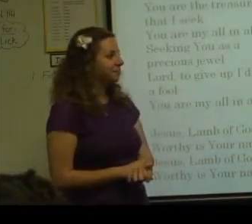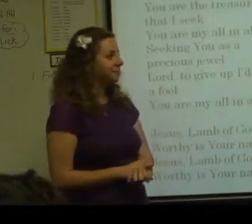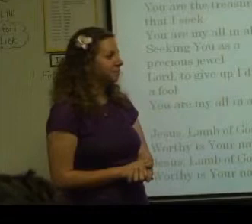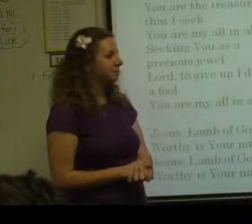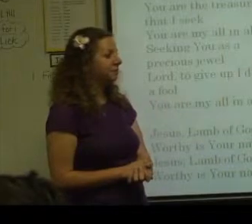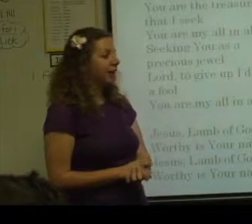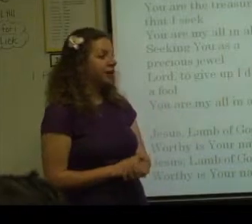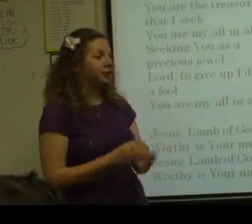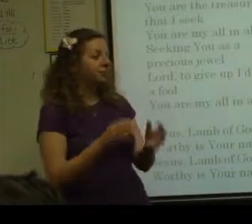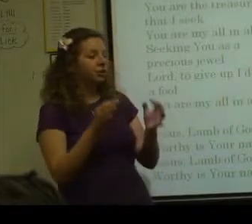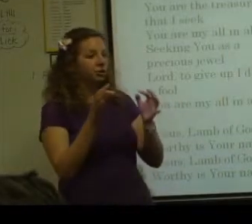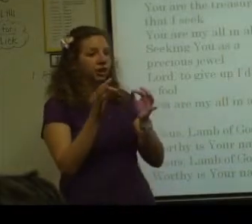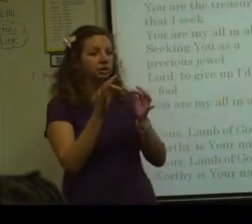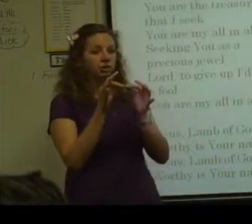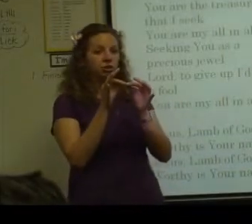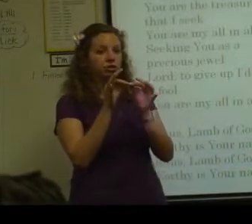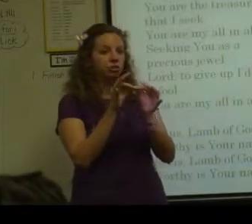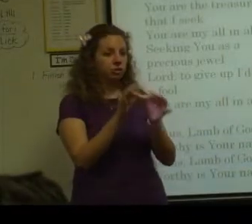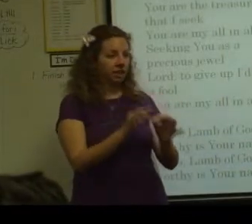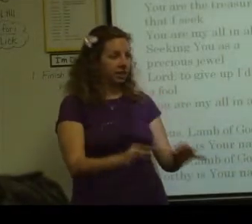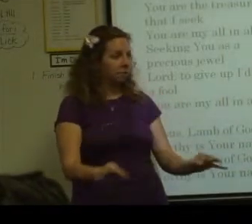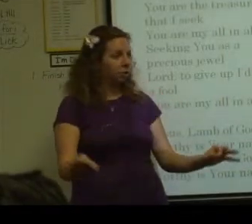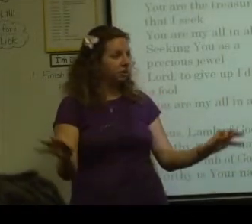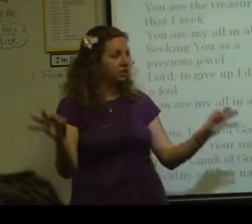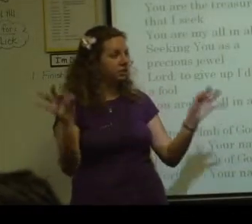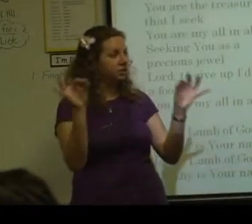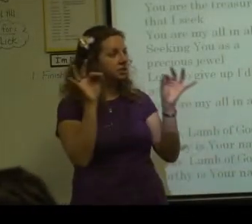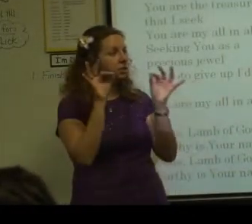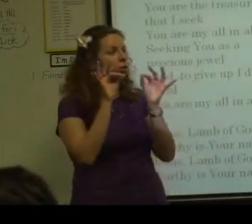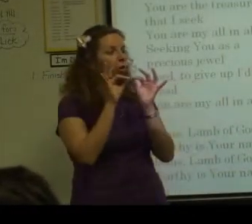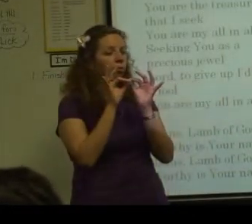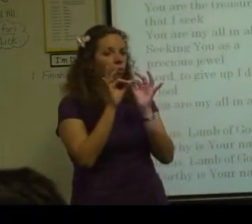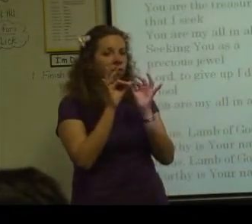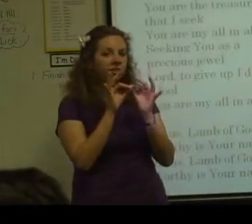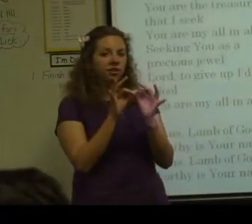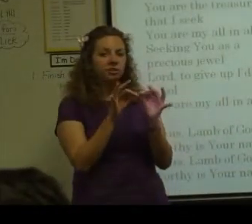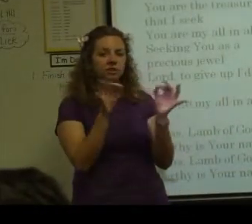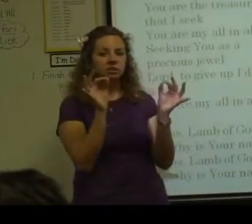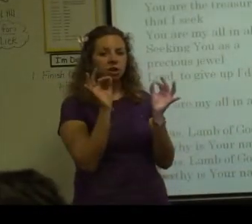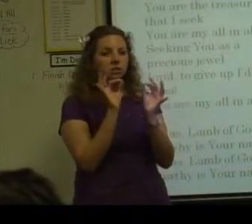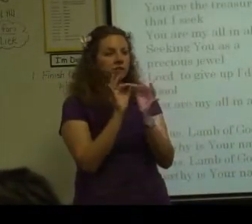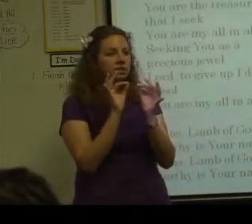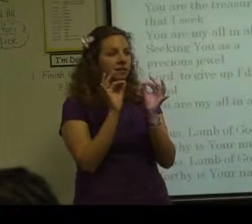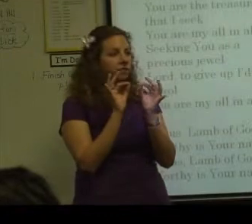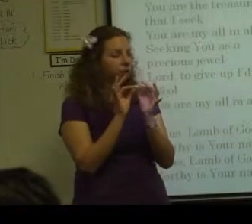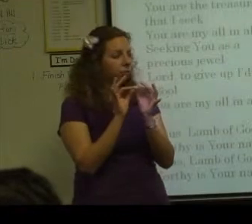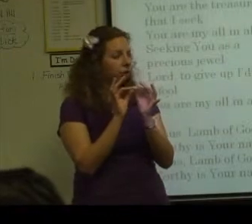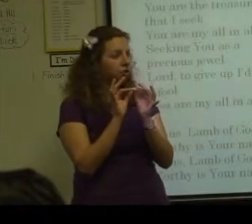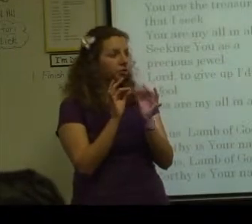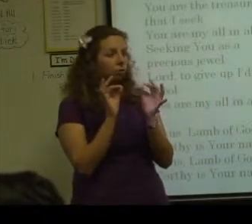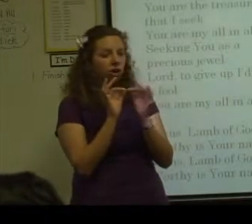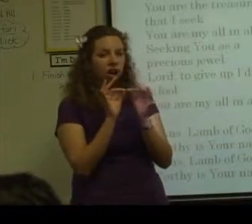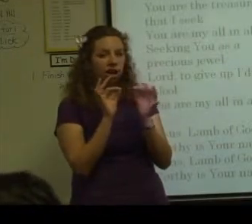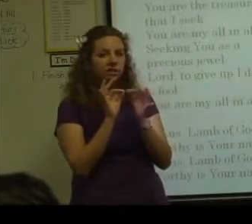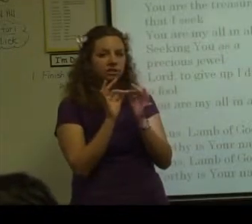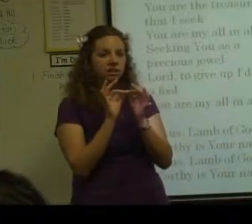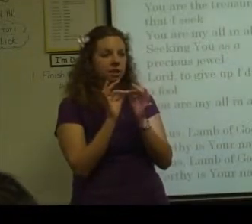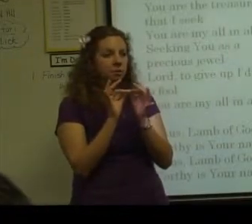Value. Value. Okay, so you could do like importance or worth. This is also the sign for like worth or cost.